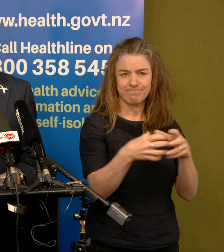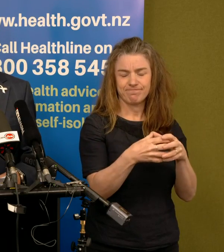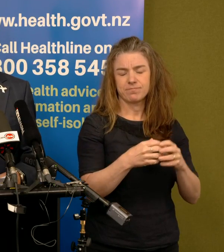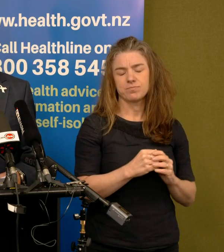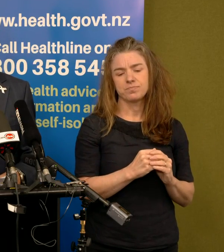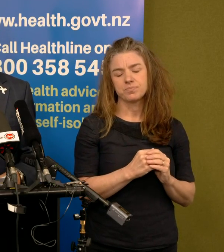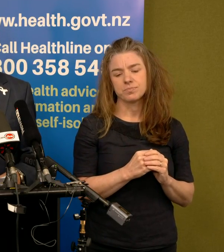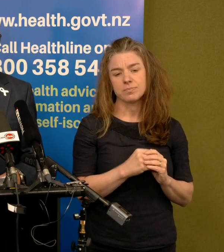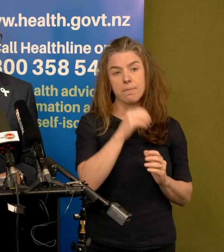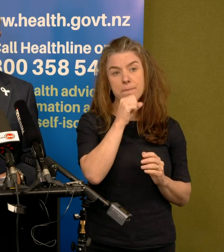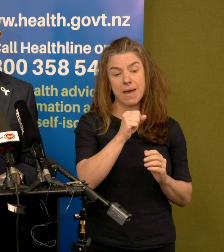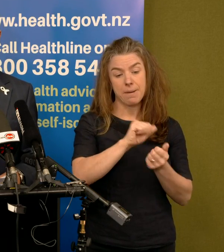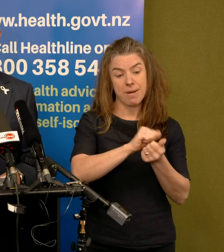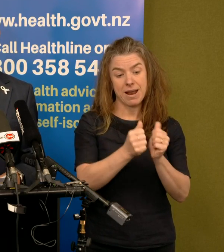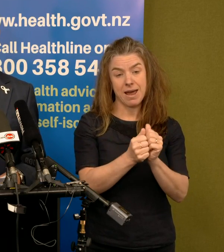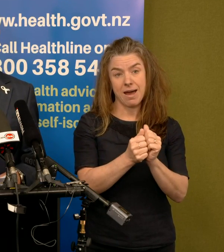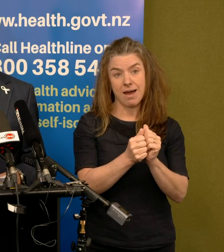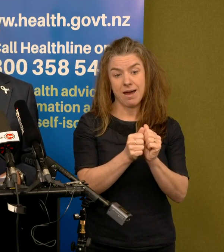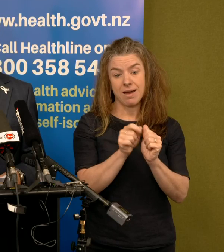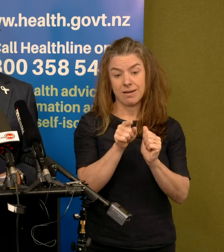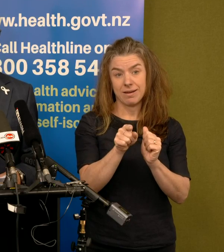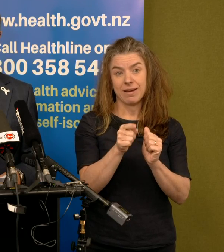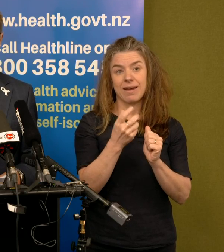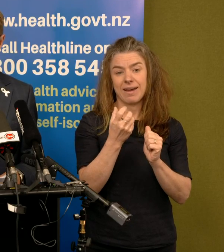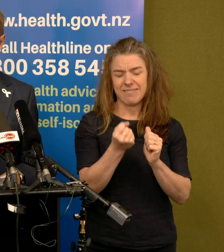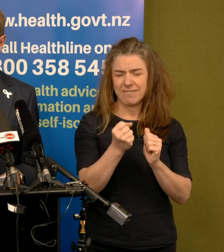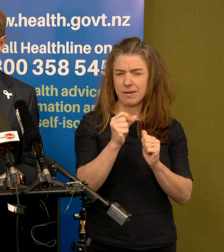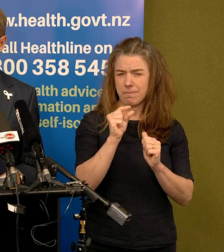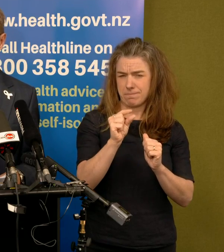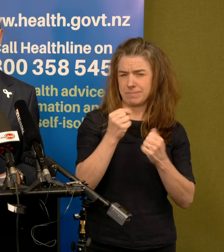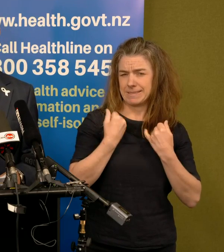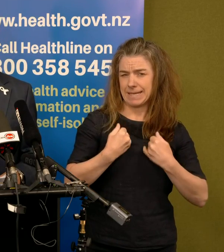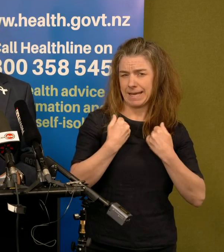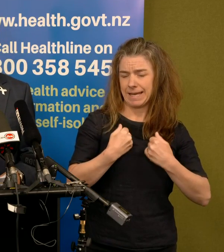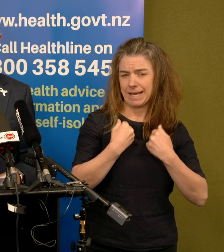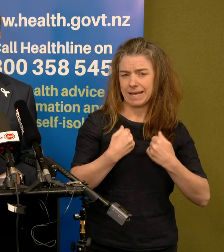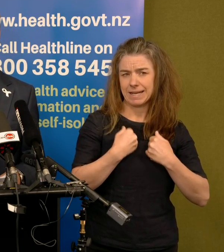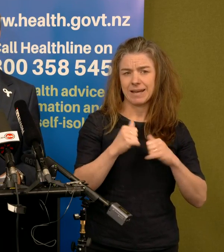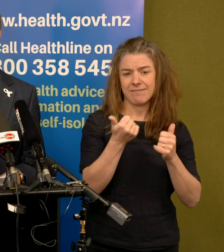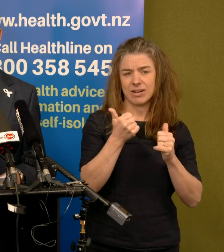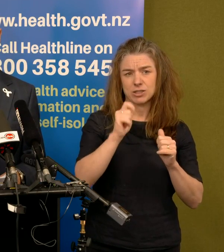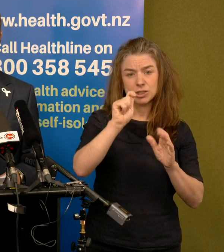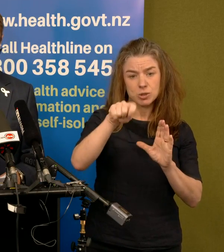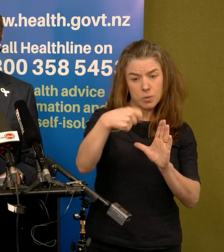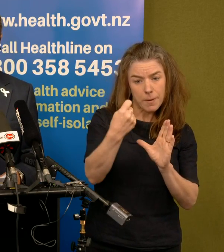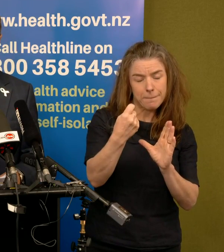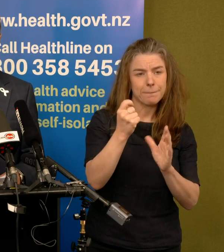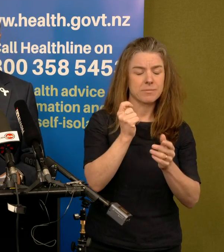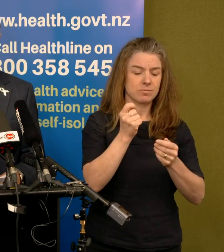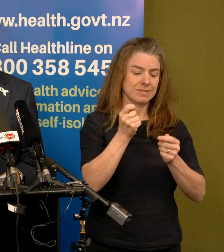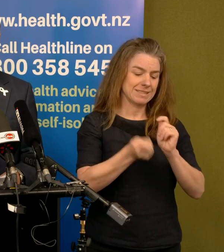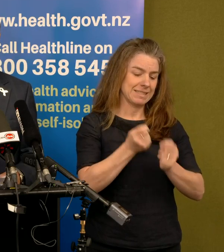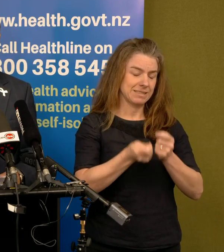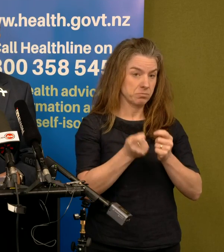The man's partner has currently got a very mild illness, and so a swab has been taken to test as well